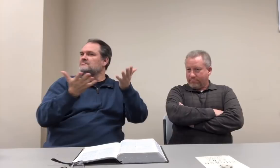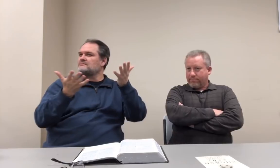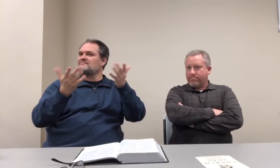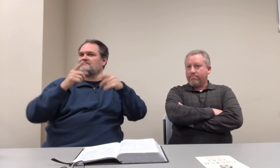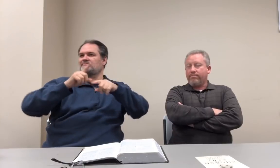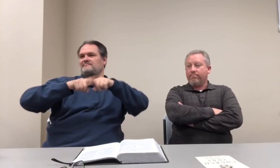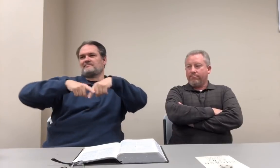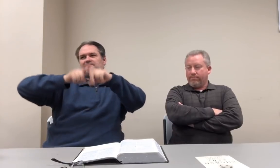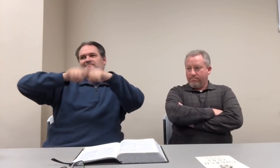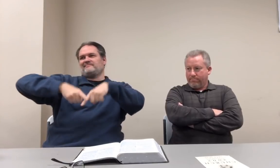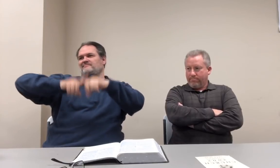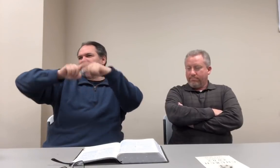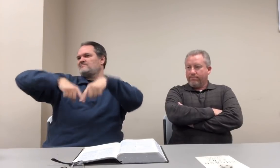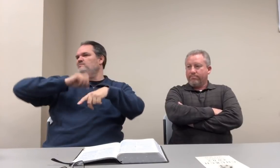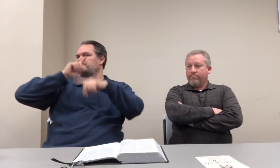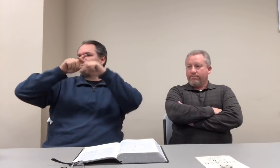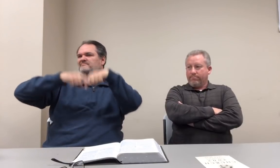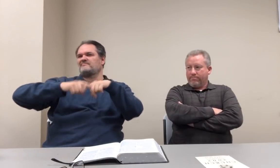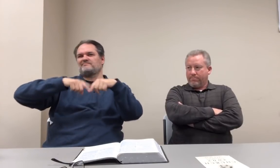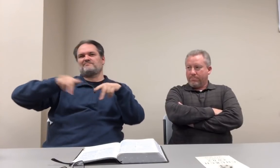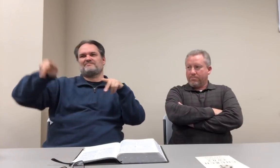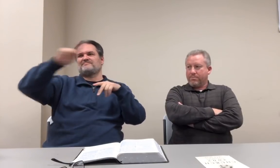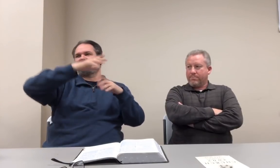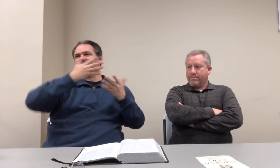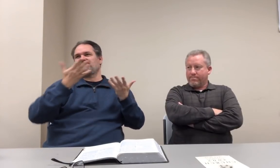Said that it should have been my Christ to die for me.